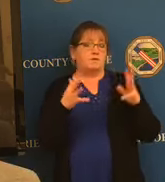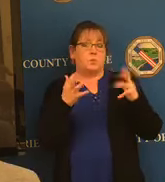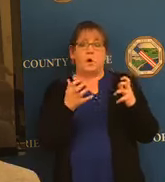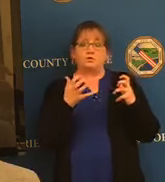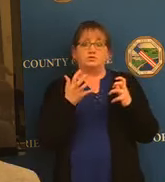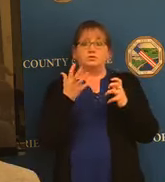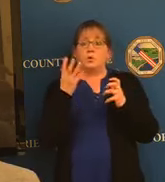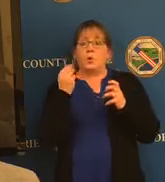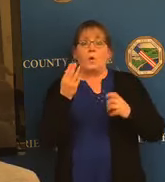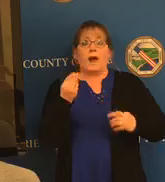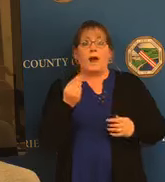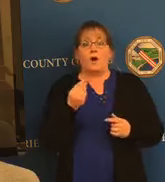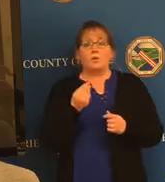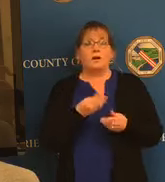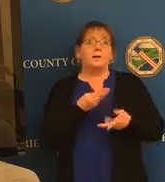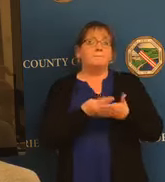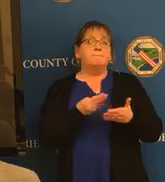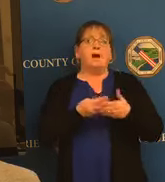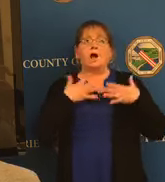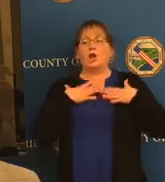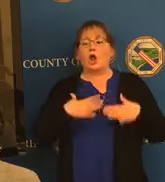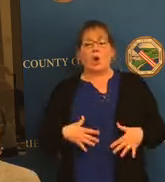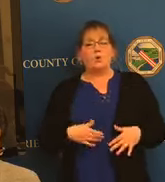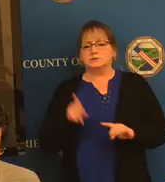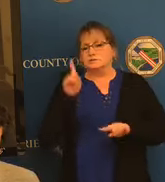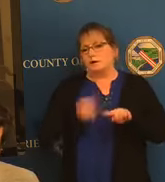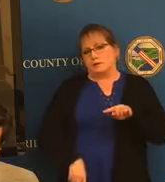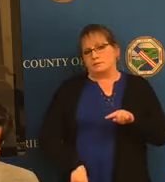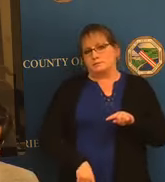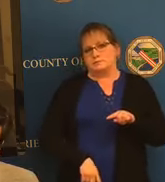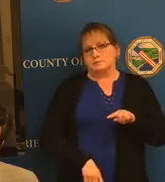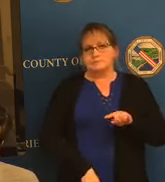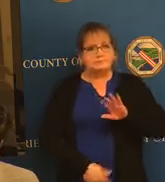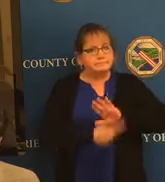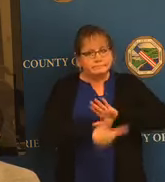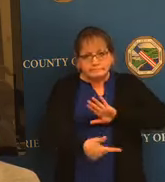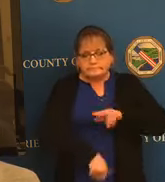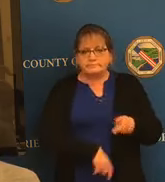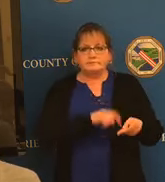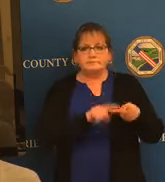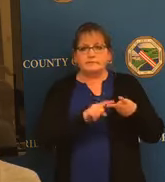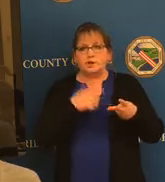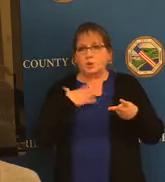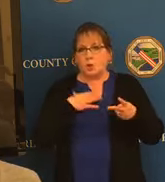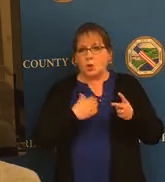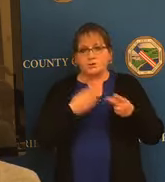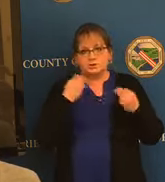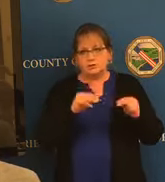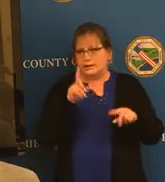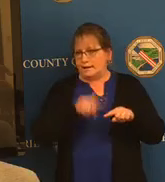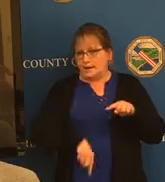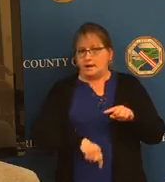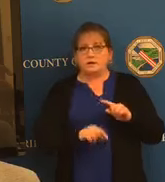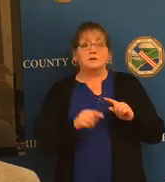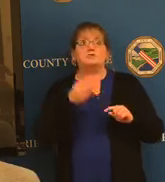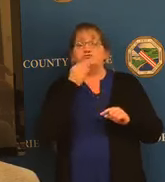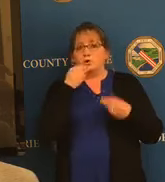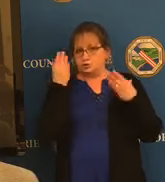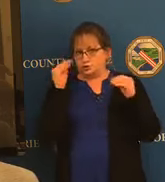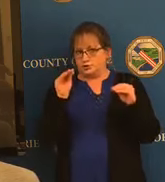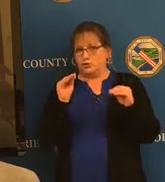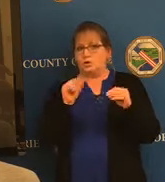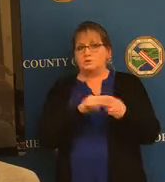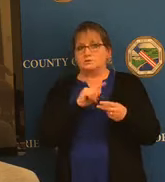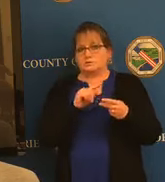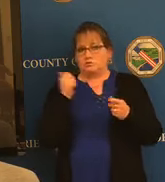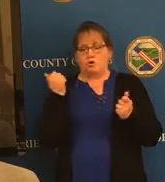out and get that pair of jeans, you're not going to be able to do it. You can't go to the clothing store to do it, but of course grocery stores, including